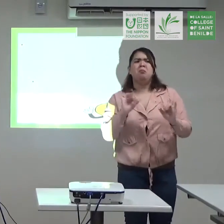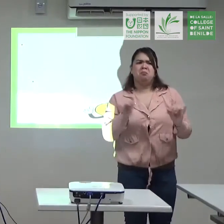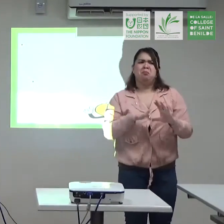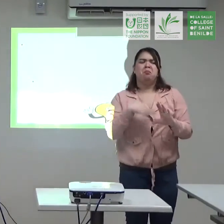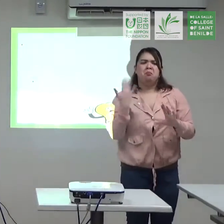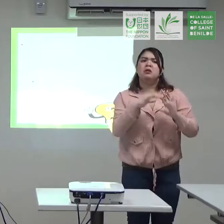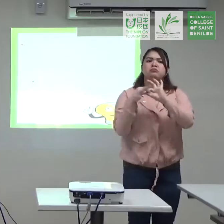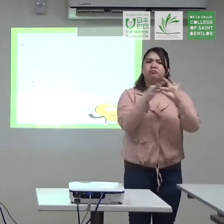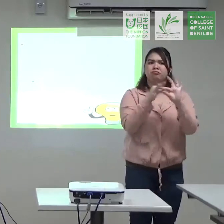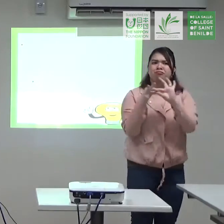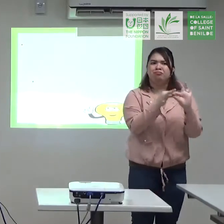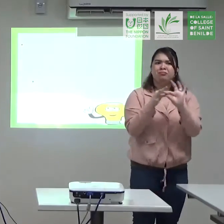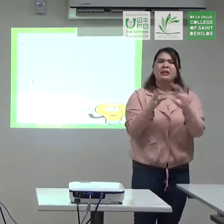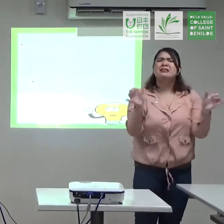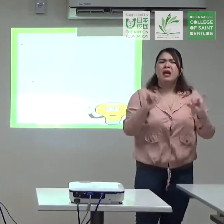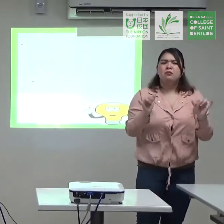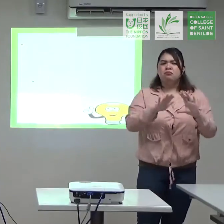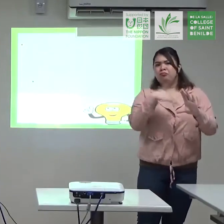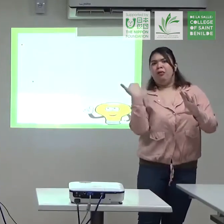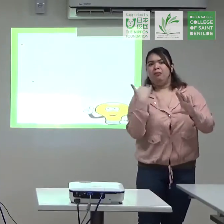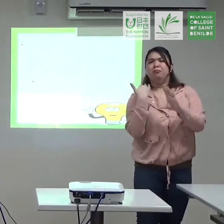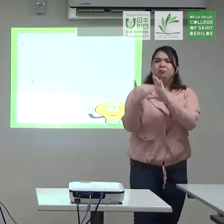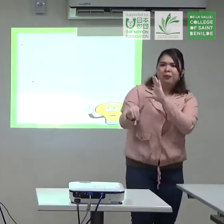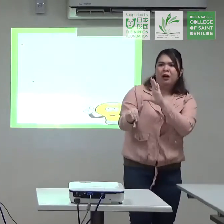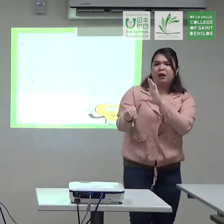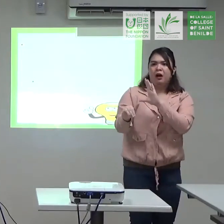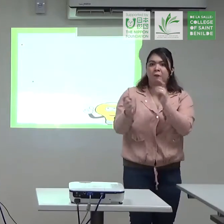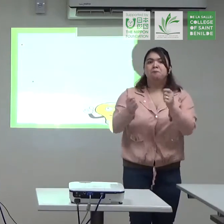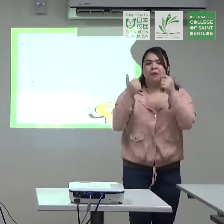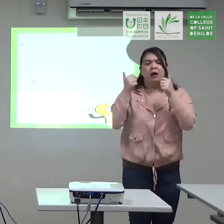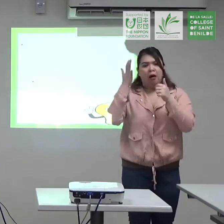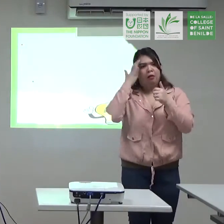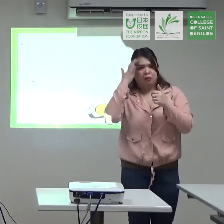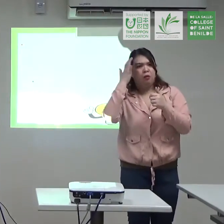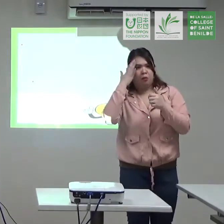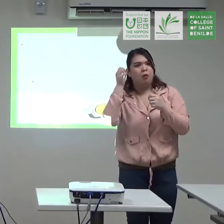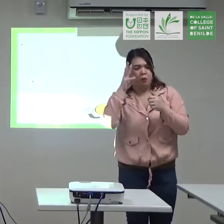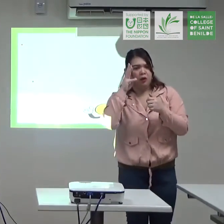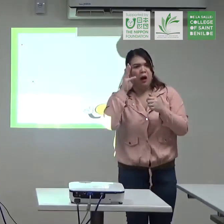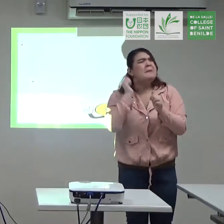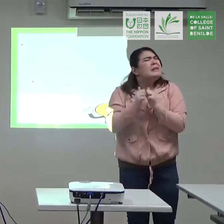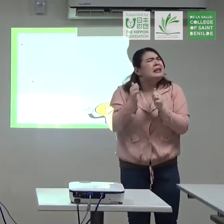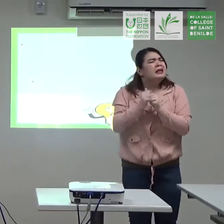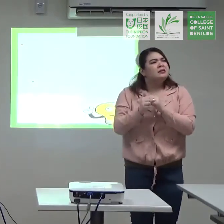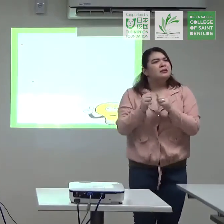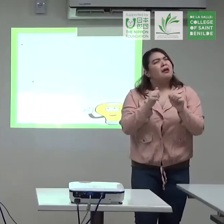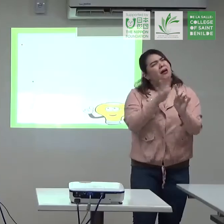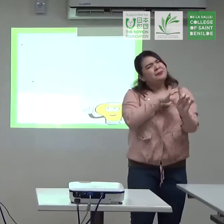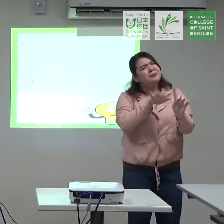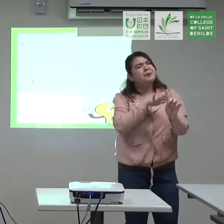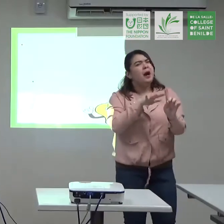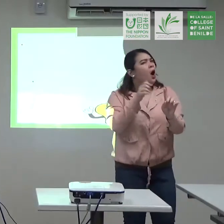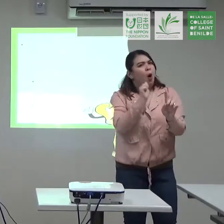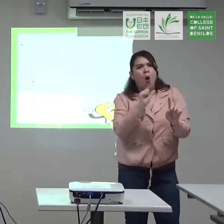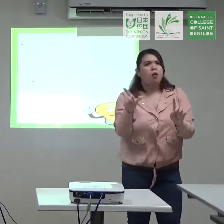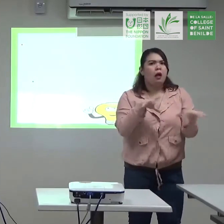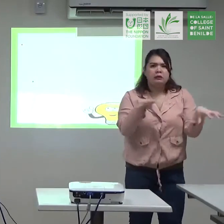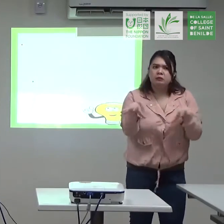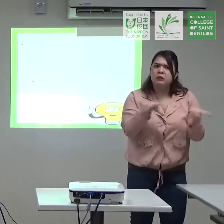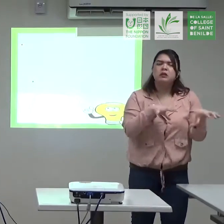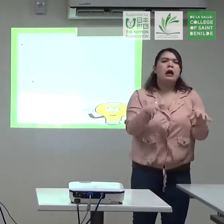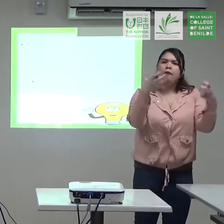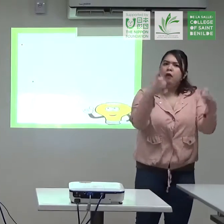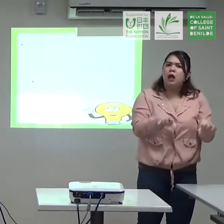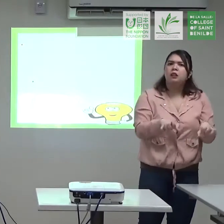then message to the parent will immediately. Parang talagang every movement, activity,